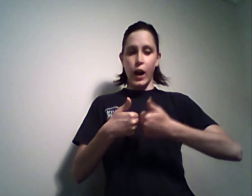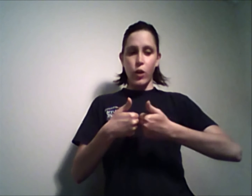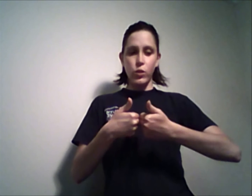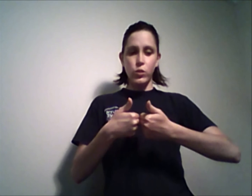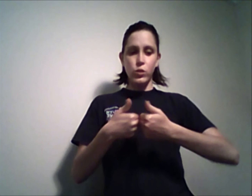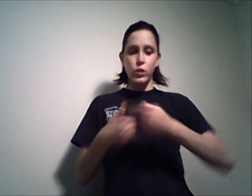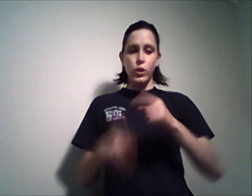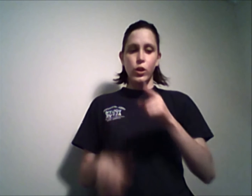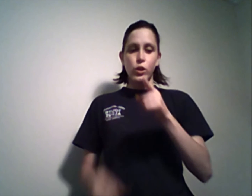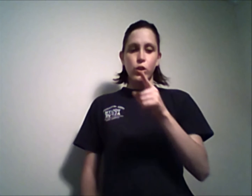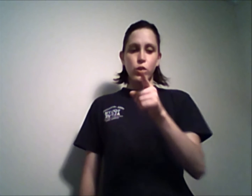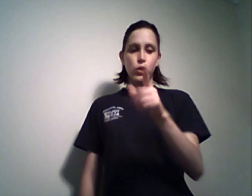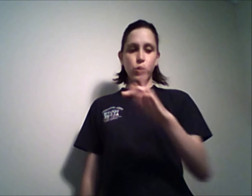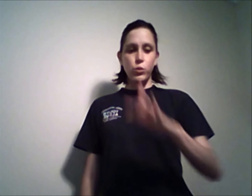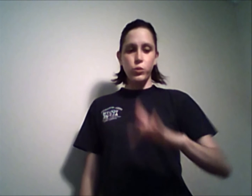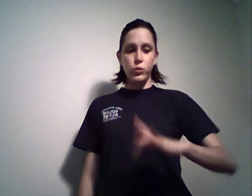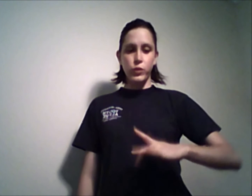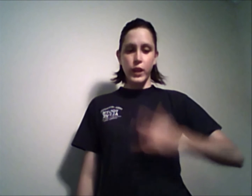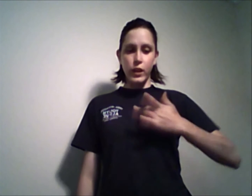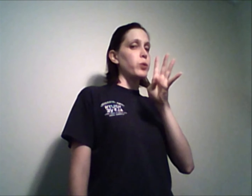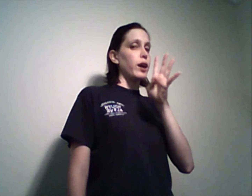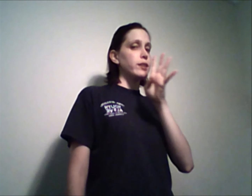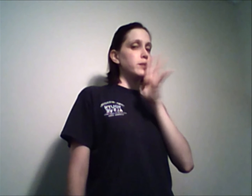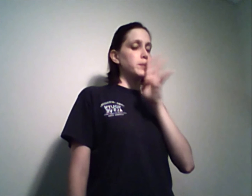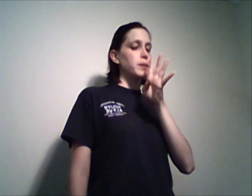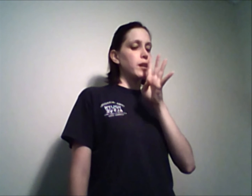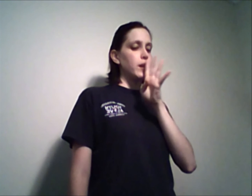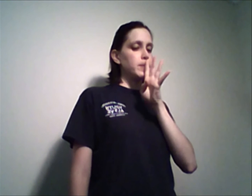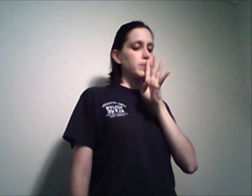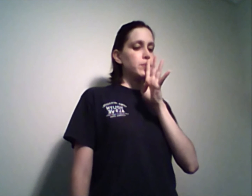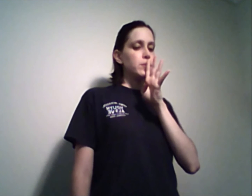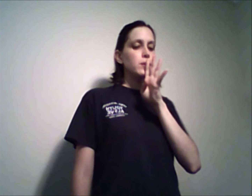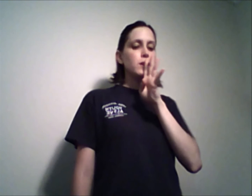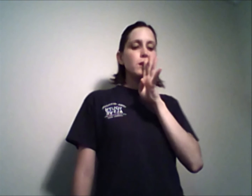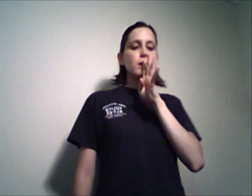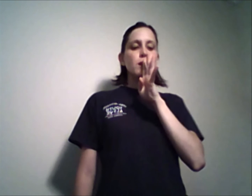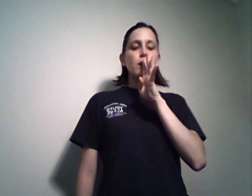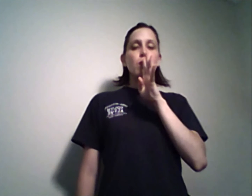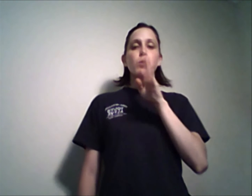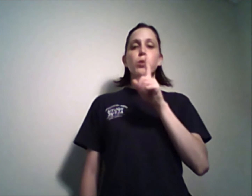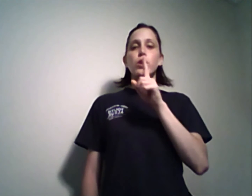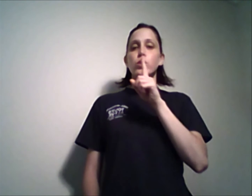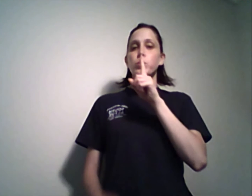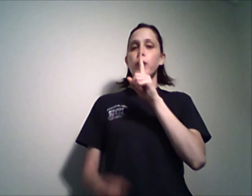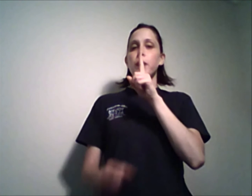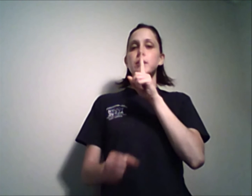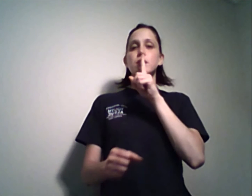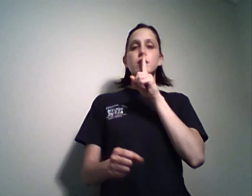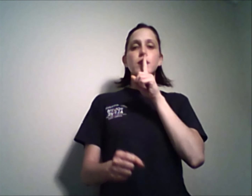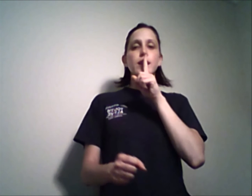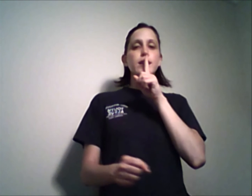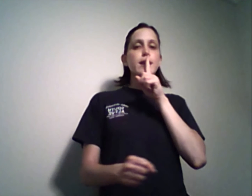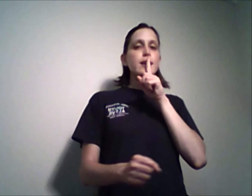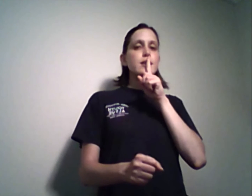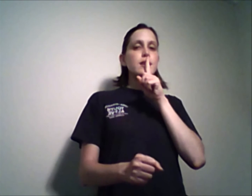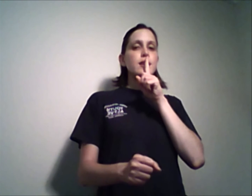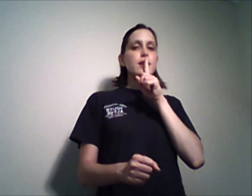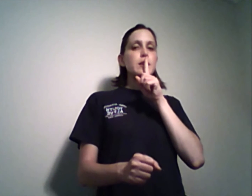How you feel. I speak the word or promise. Index on the lips